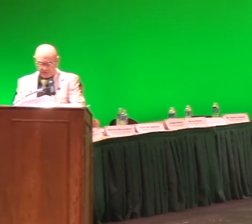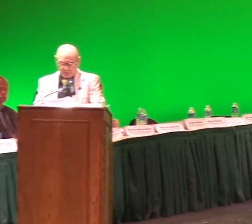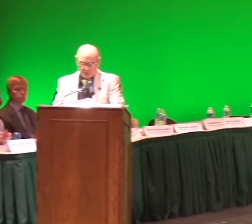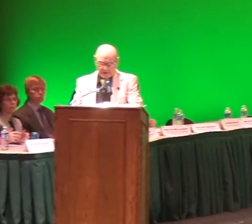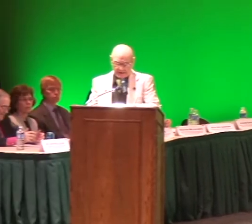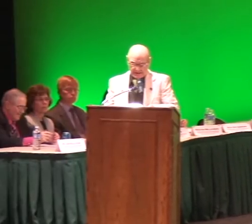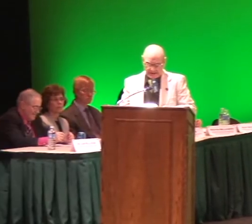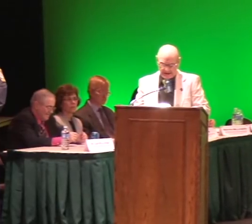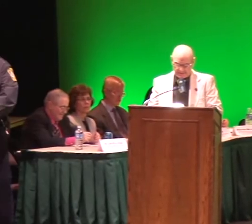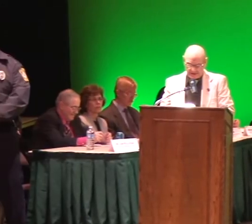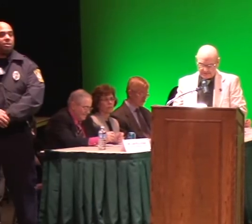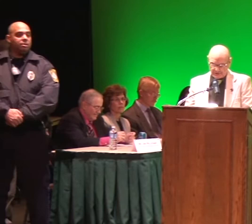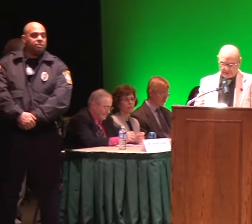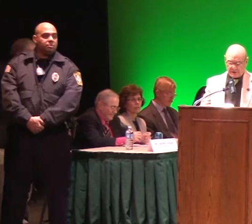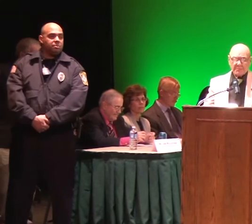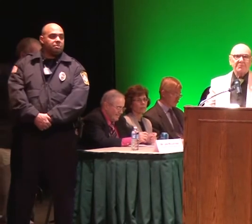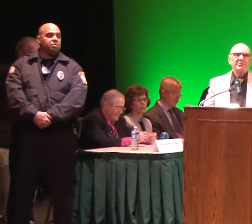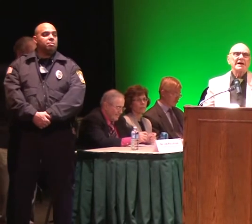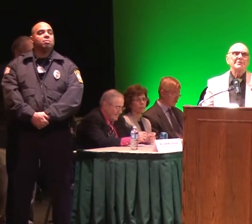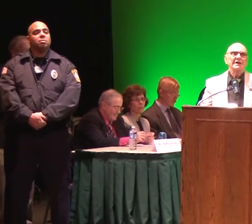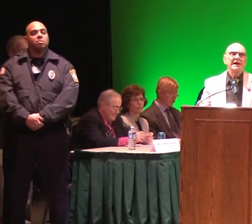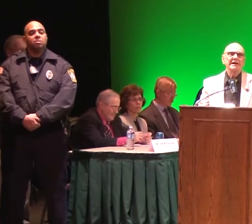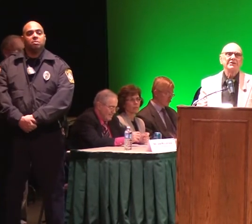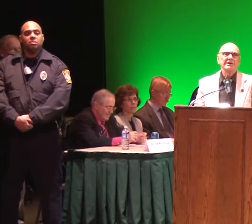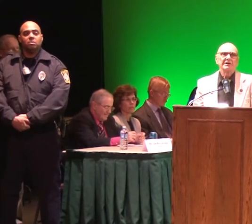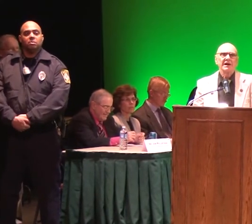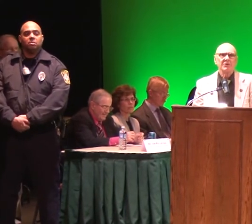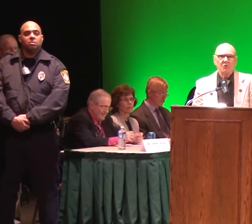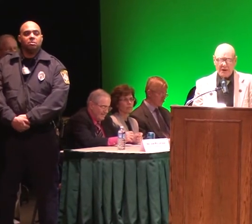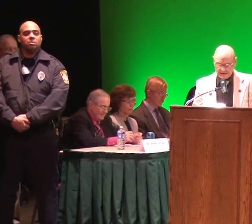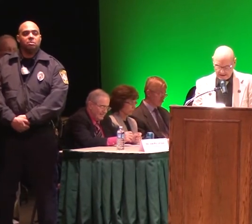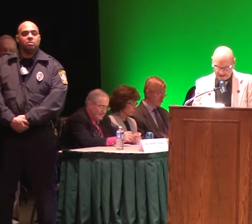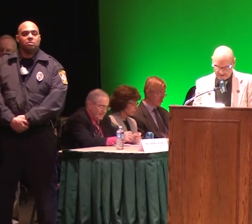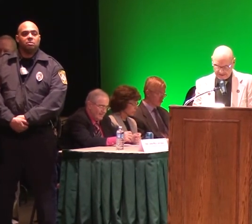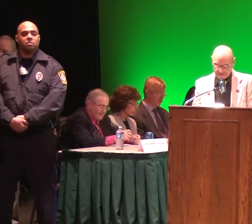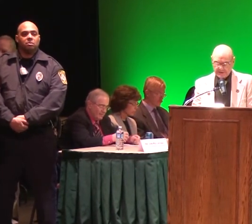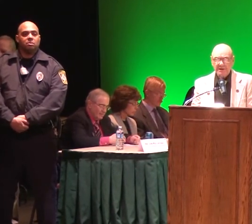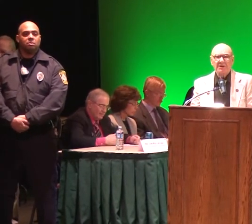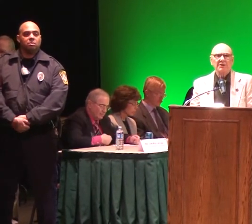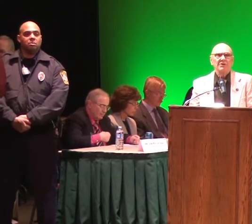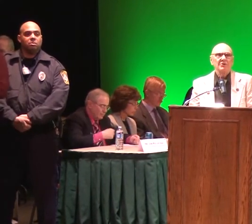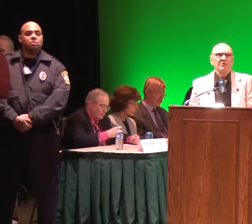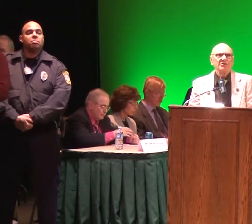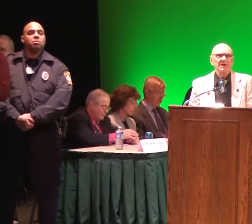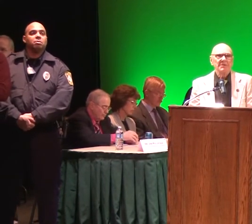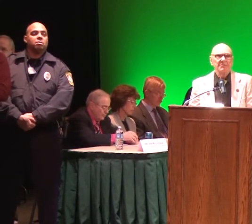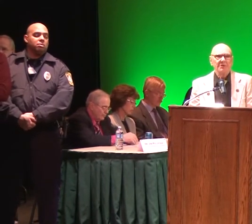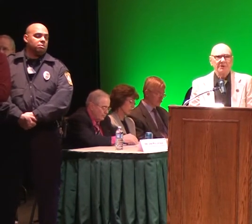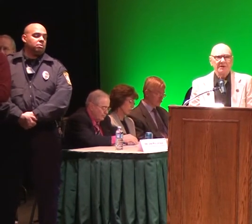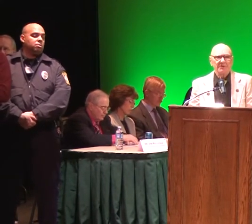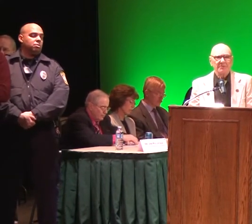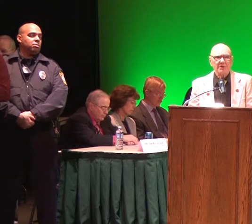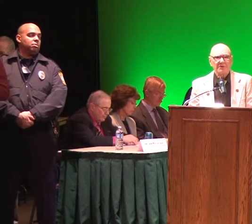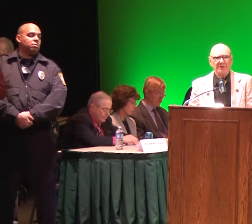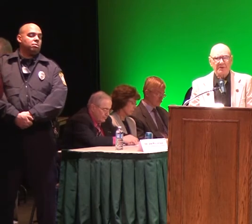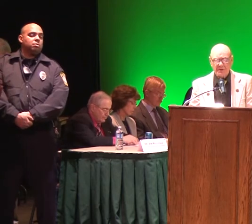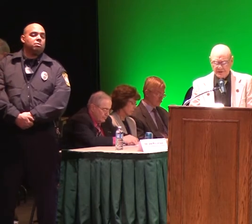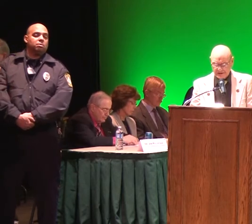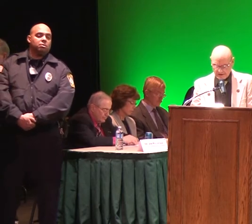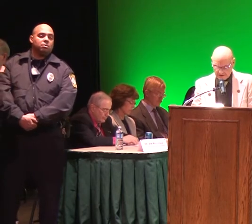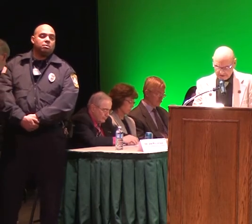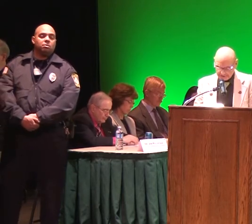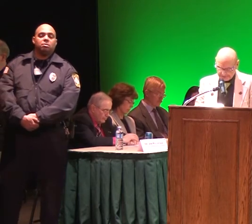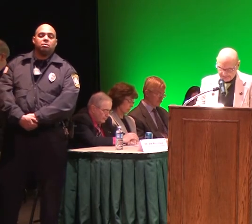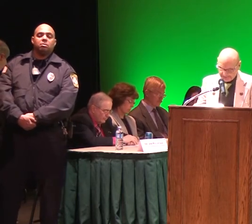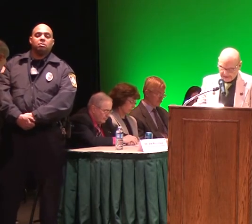The next award, named after Pamela Ankteel and Wayne Ankteel, longtime employees of Bristol